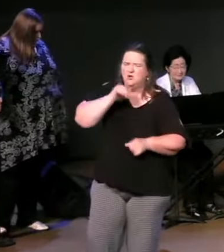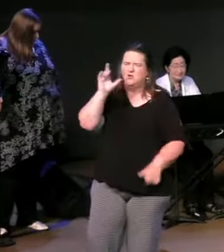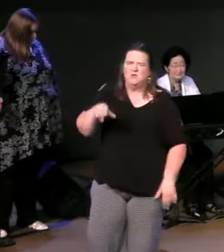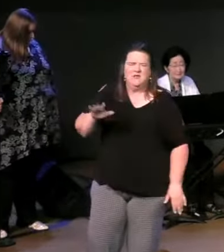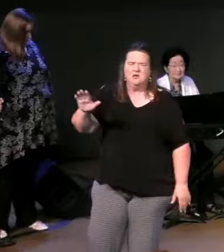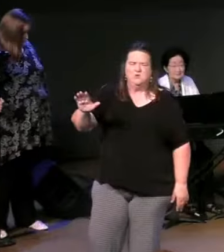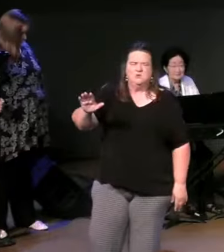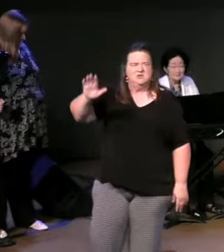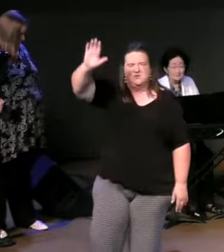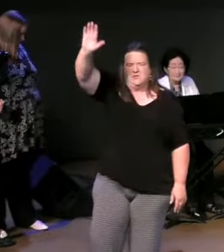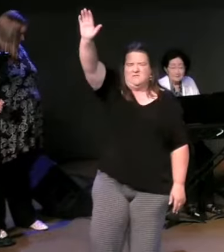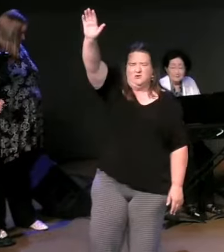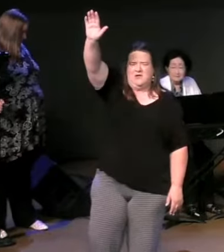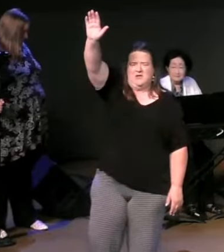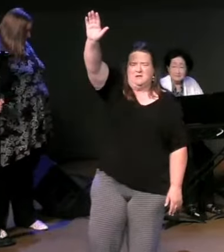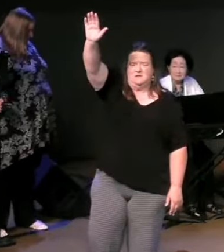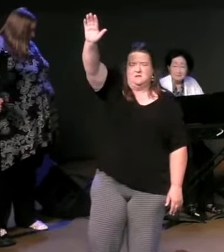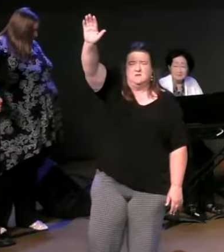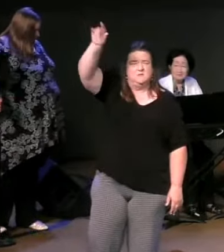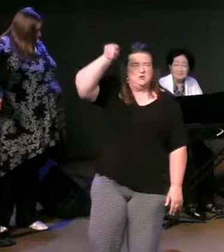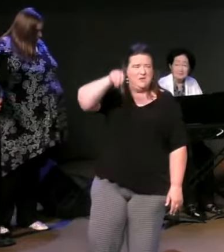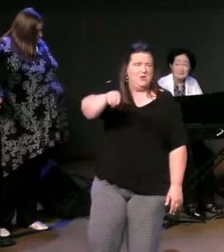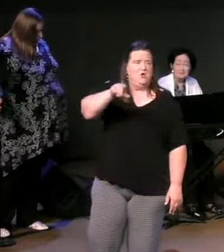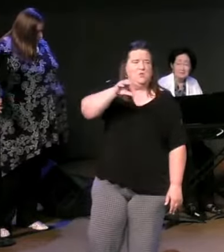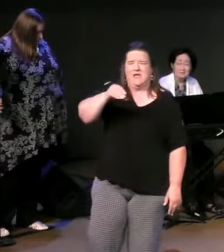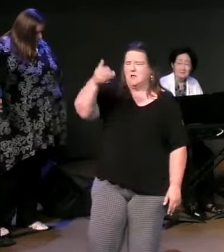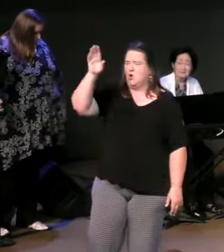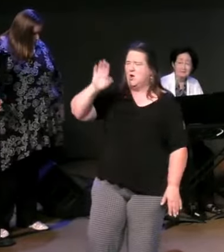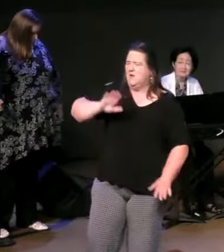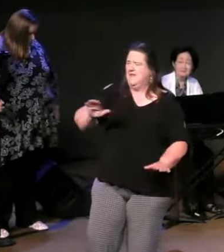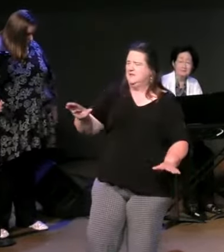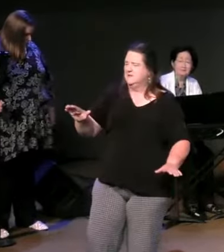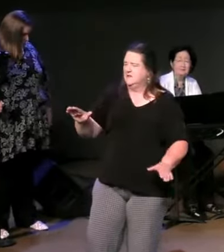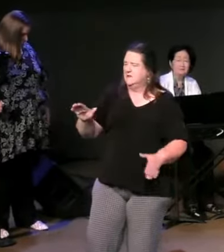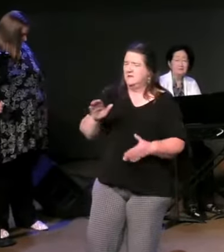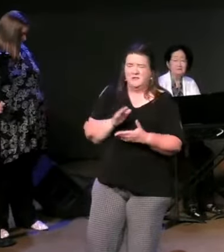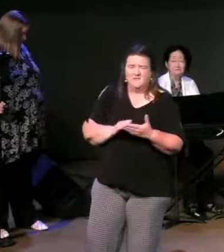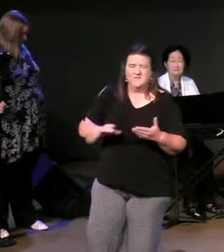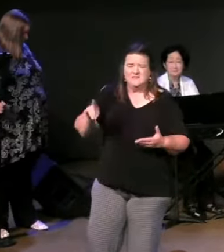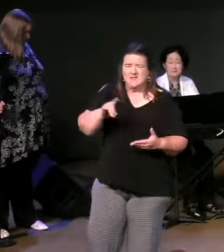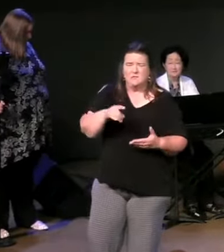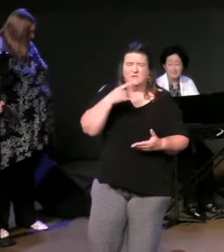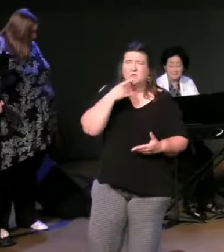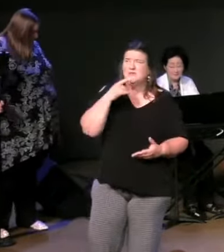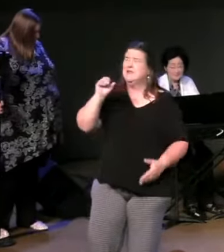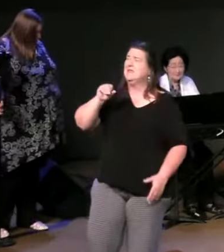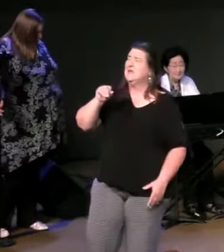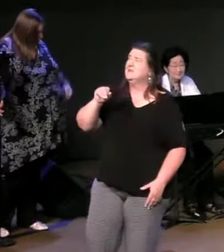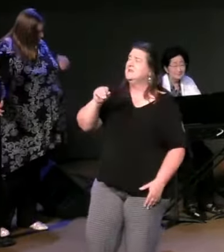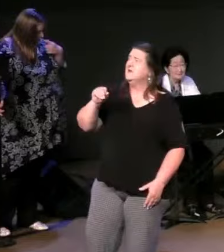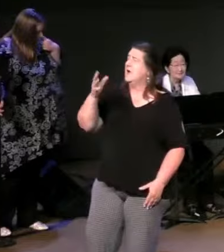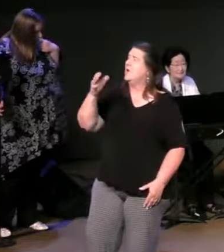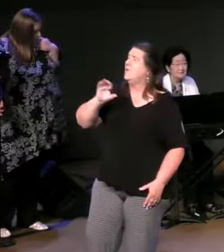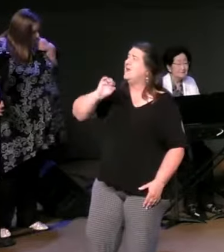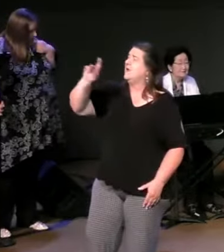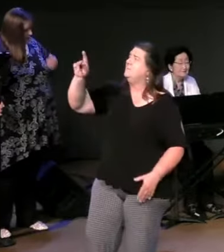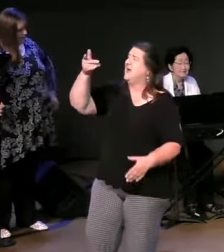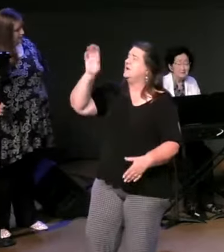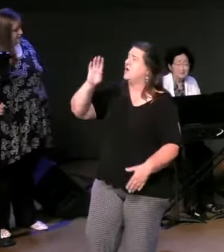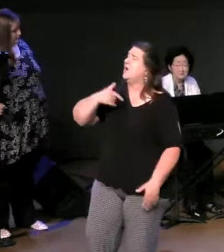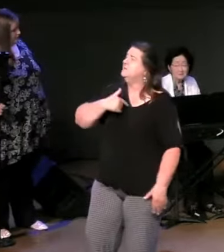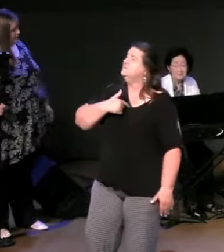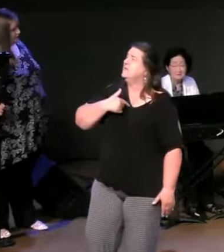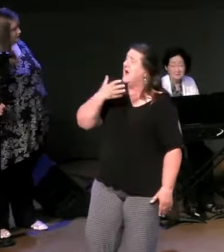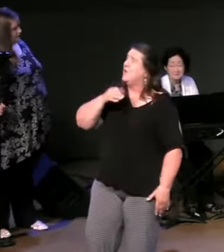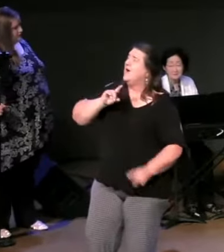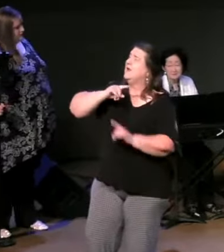anything. This is just between you and God. If some of you would say, I want to come back to God, or I want to come